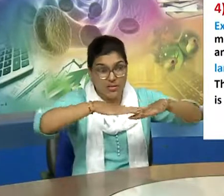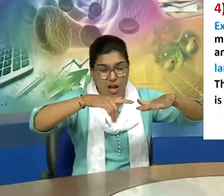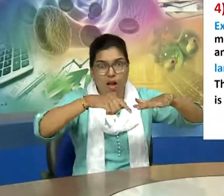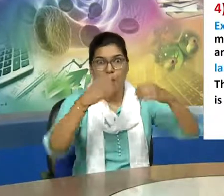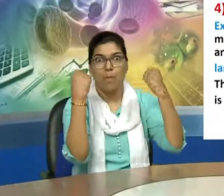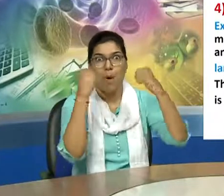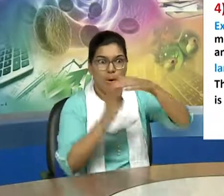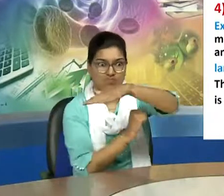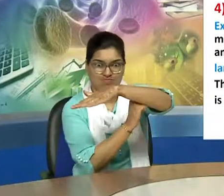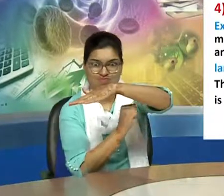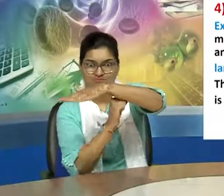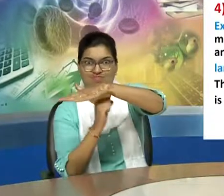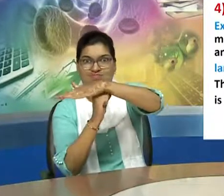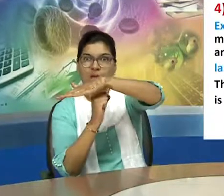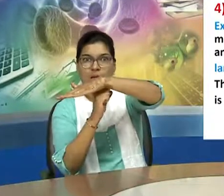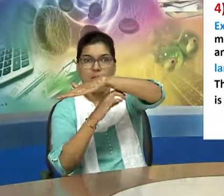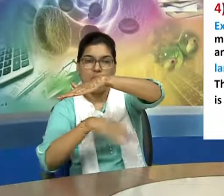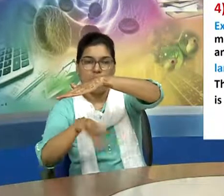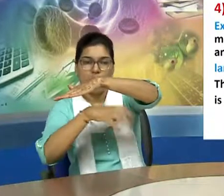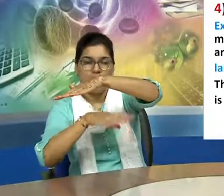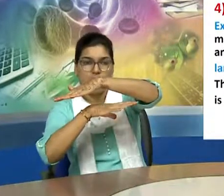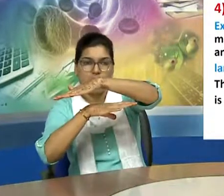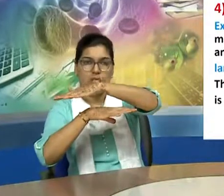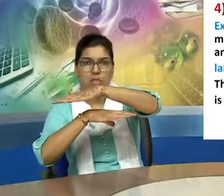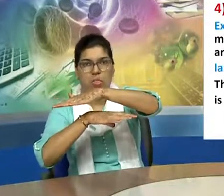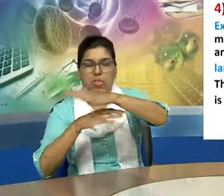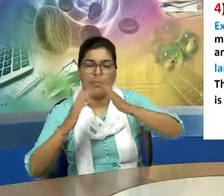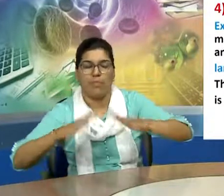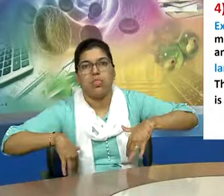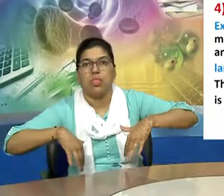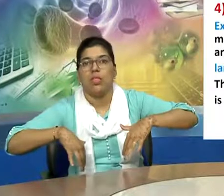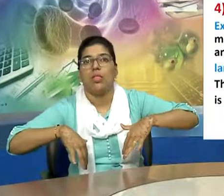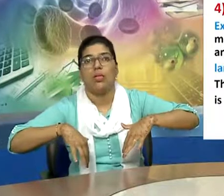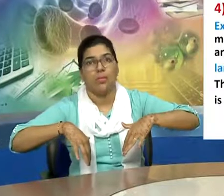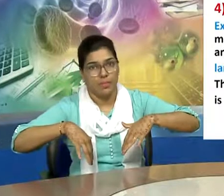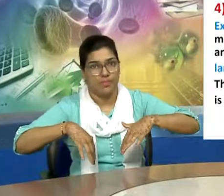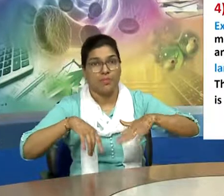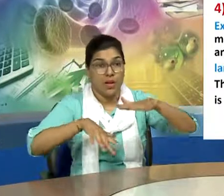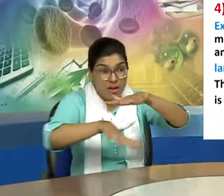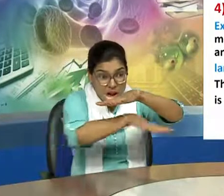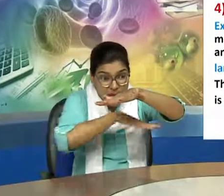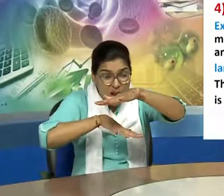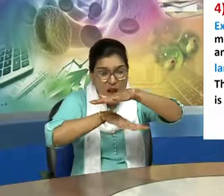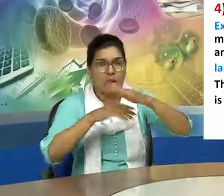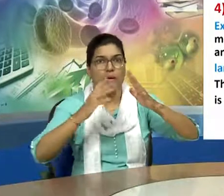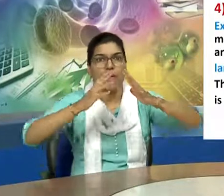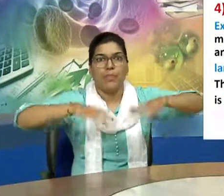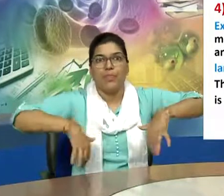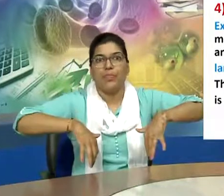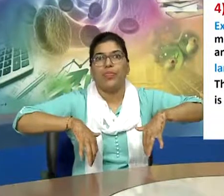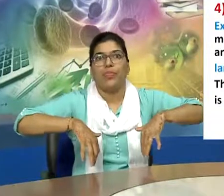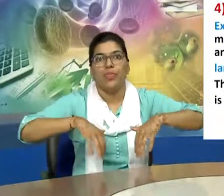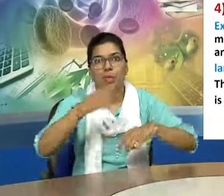excessive mining, especially the underground mining, it leads to gradual sinking of the